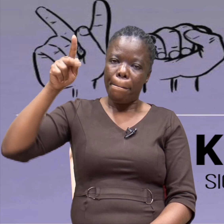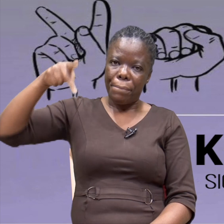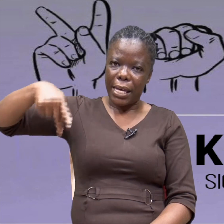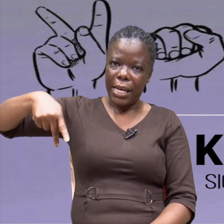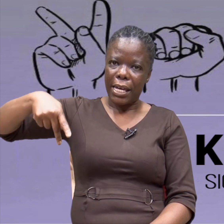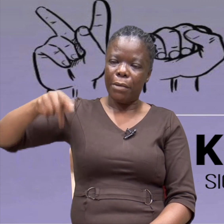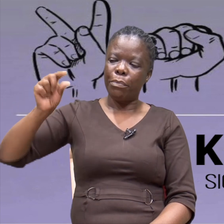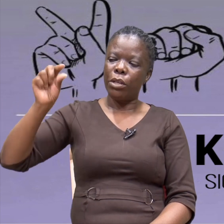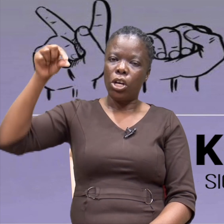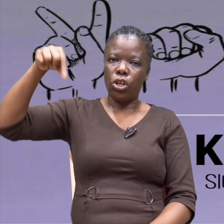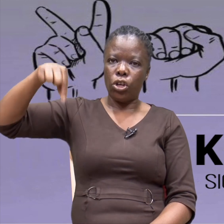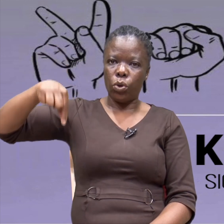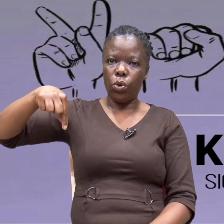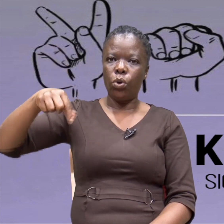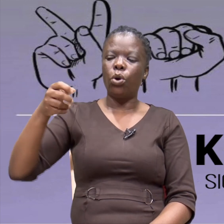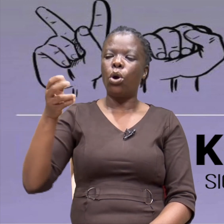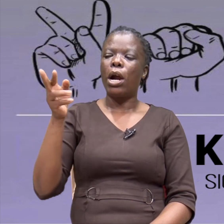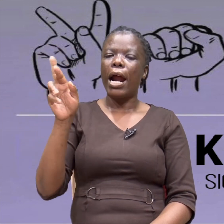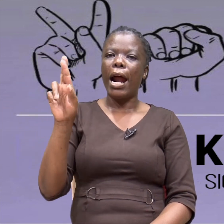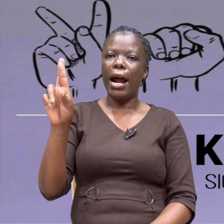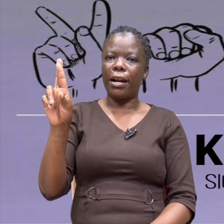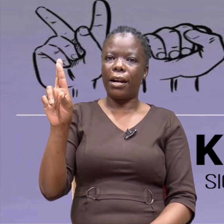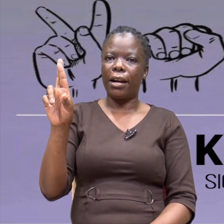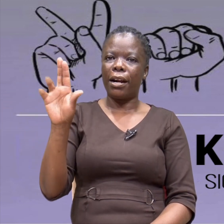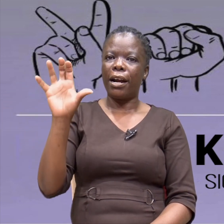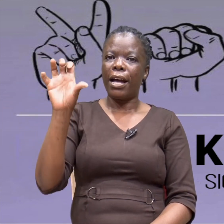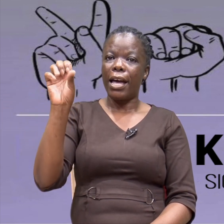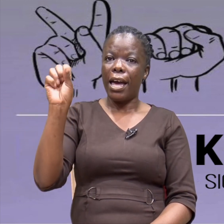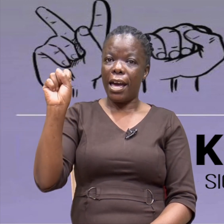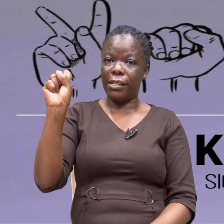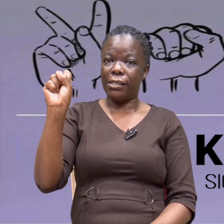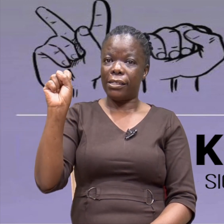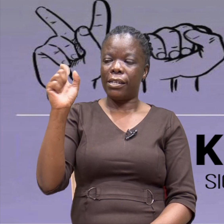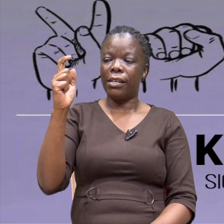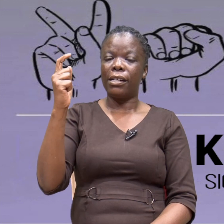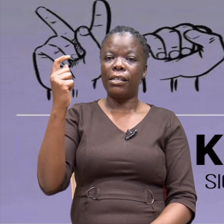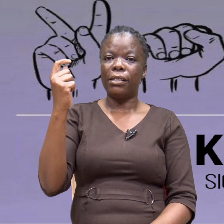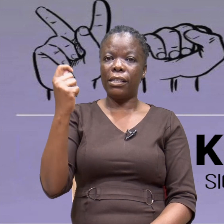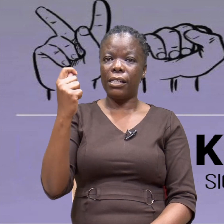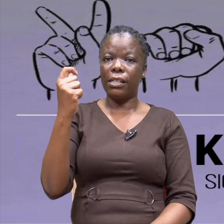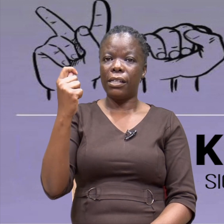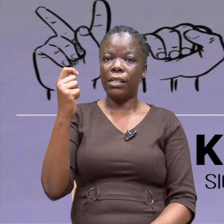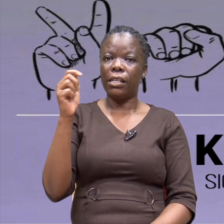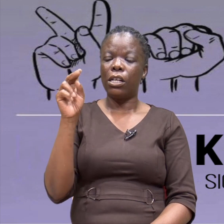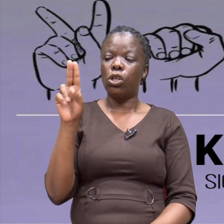P. Q. R. S. T.